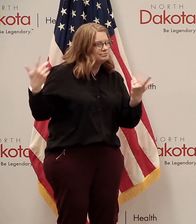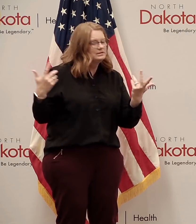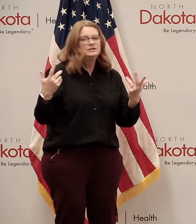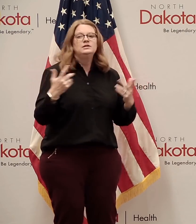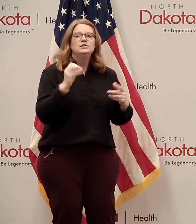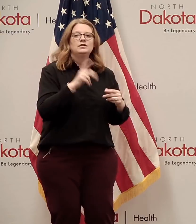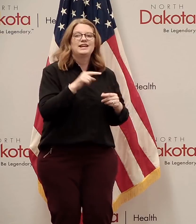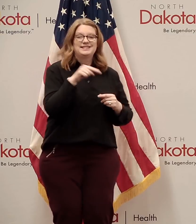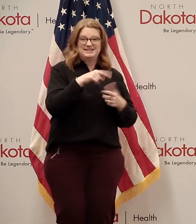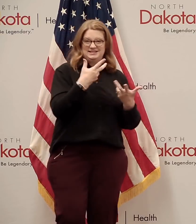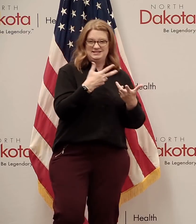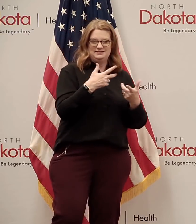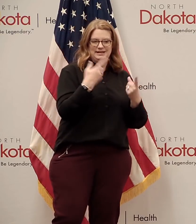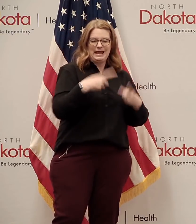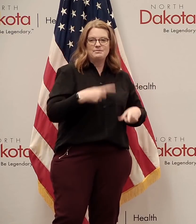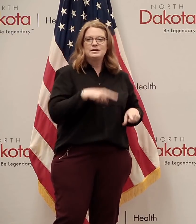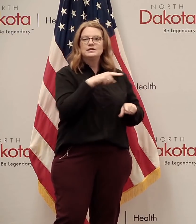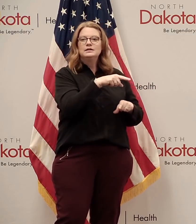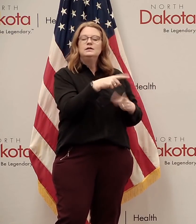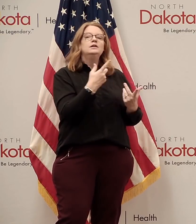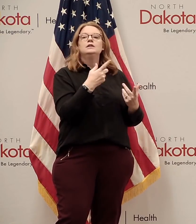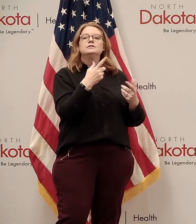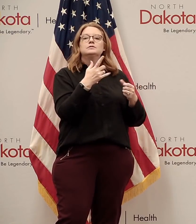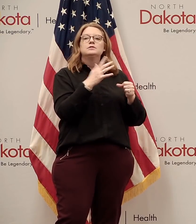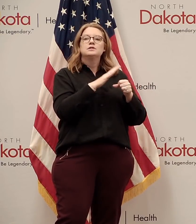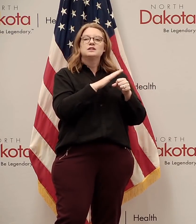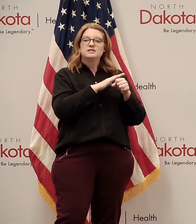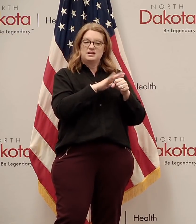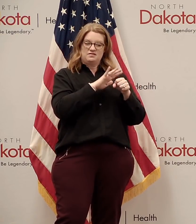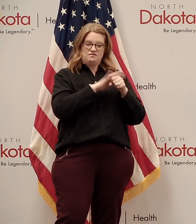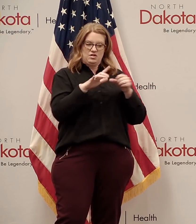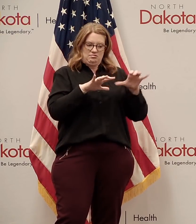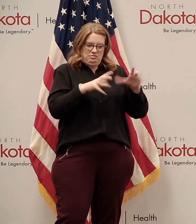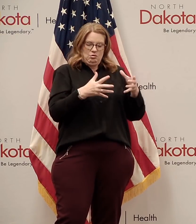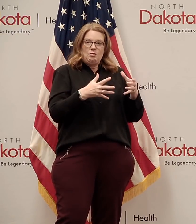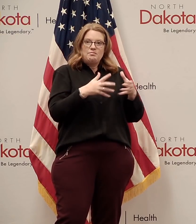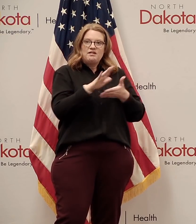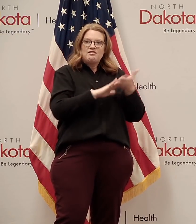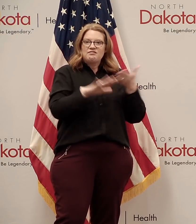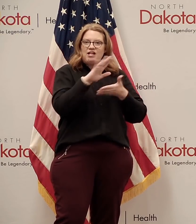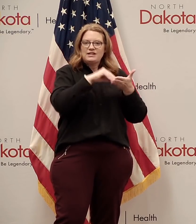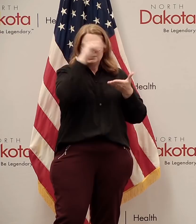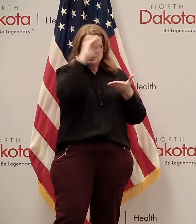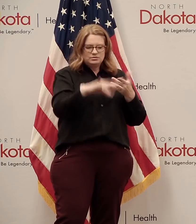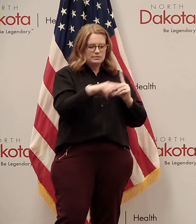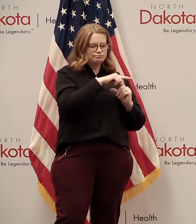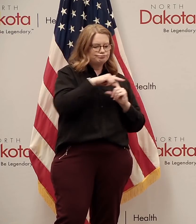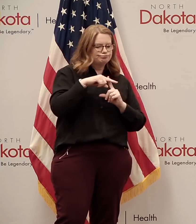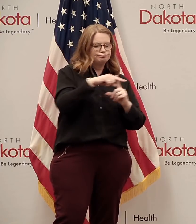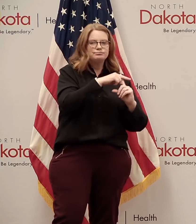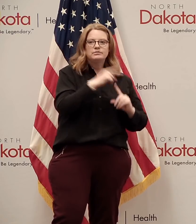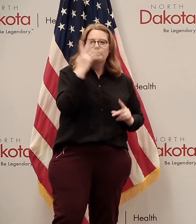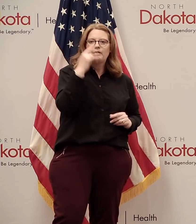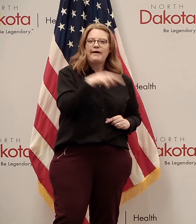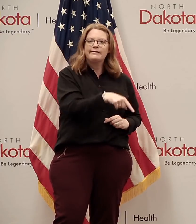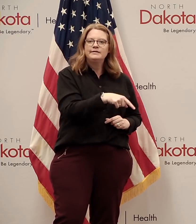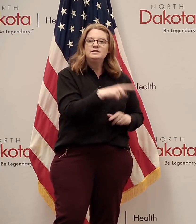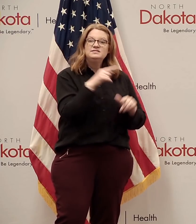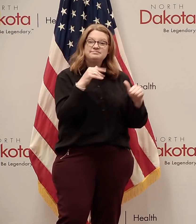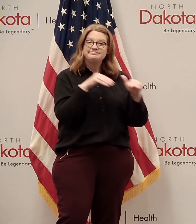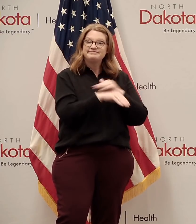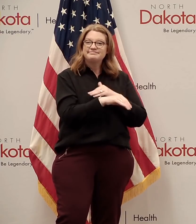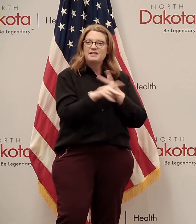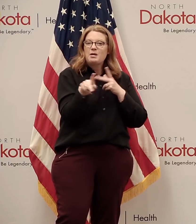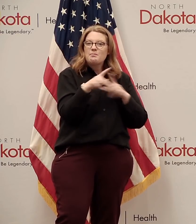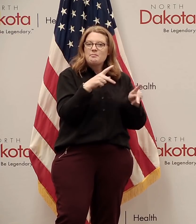not the national, but there was a entire cluster of college students who all ended up positive, who were on a party bus,